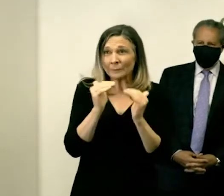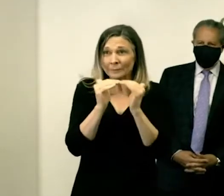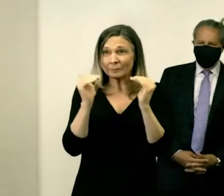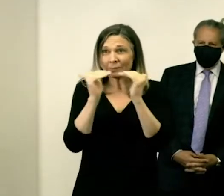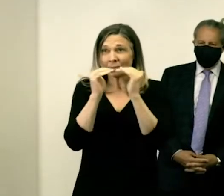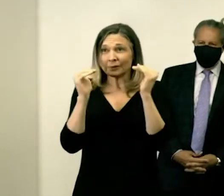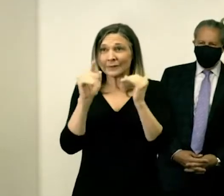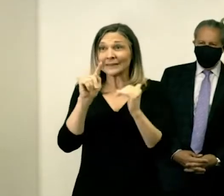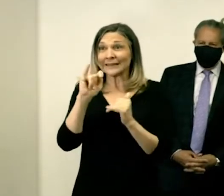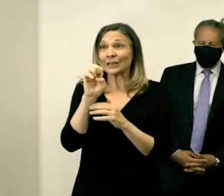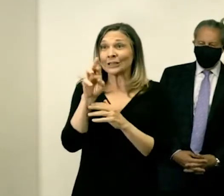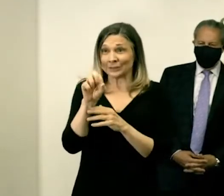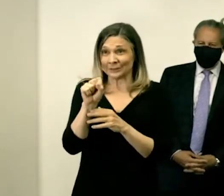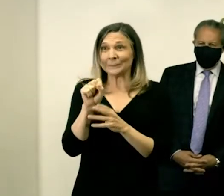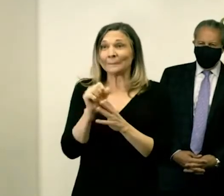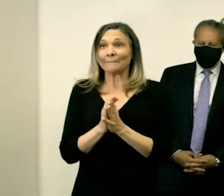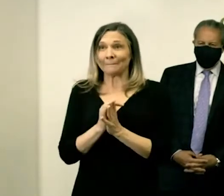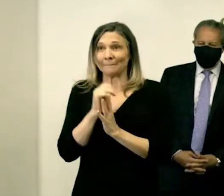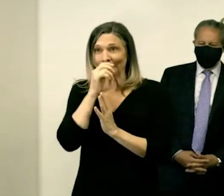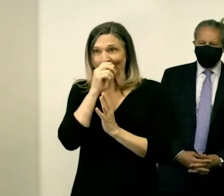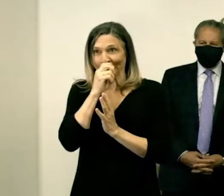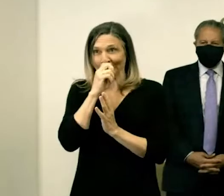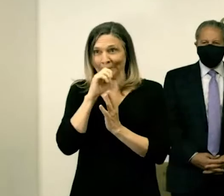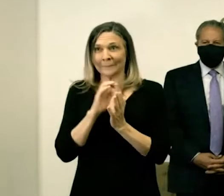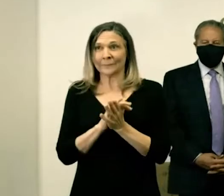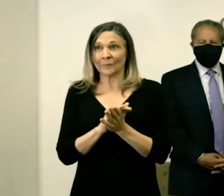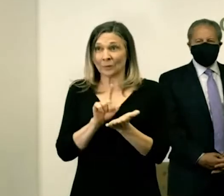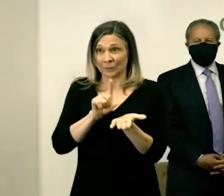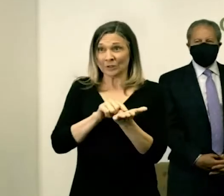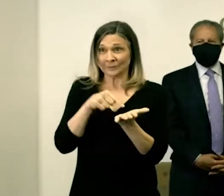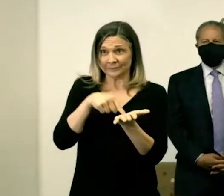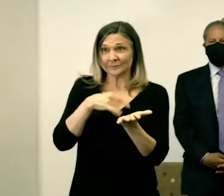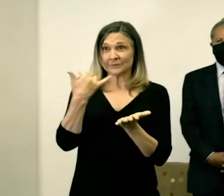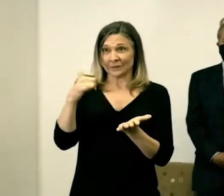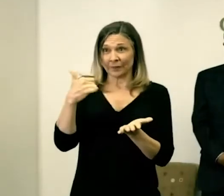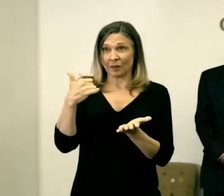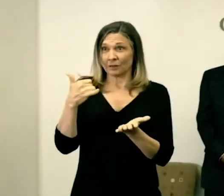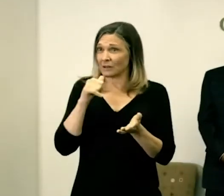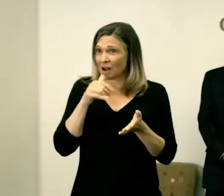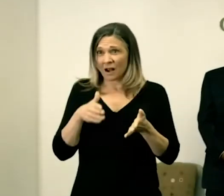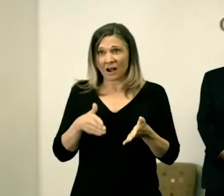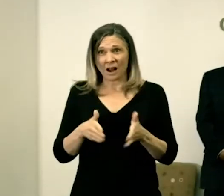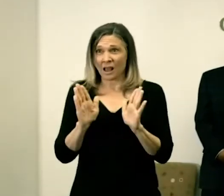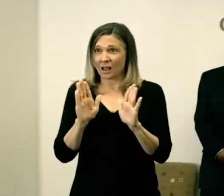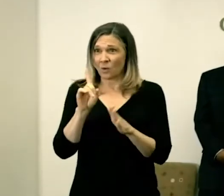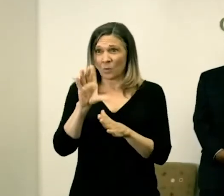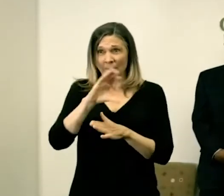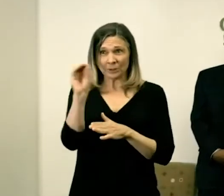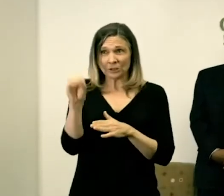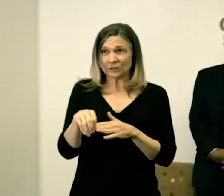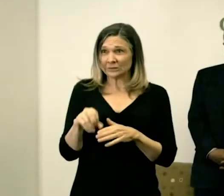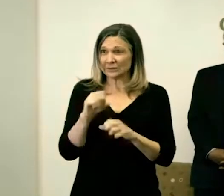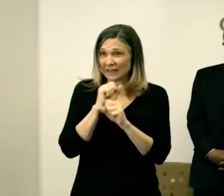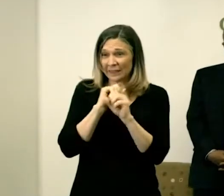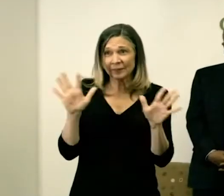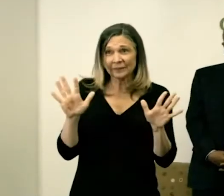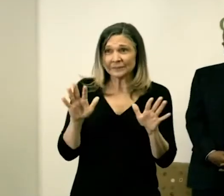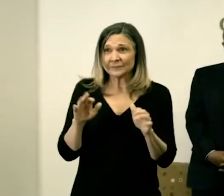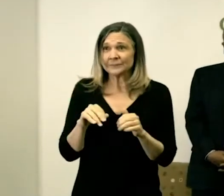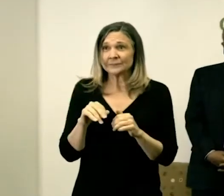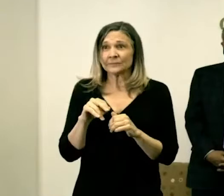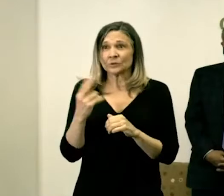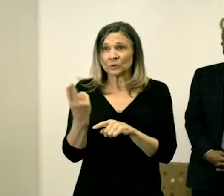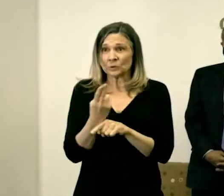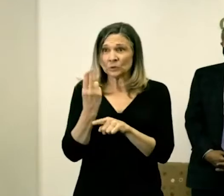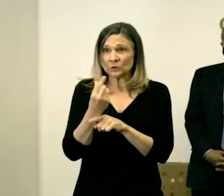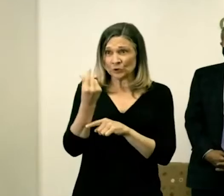remain. Even on what's printed out today, the yellow tier does not allow for 100% of anything. You use the term green tier, which was